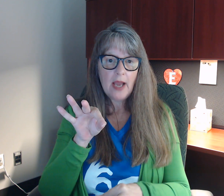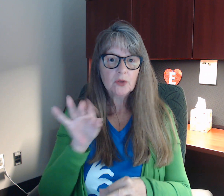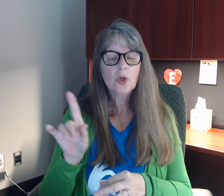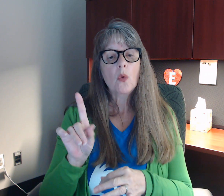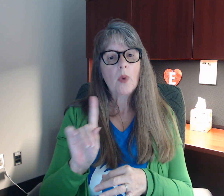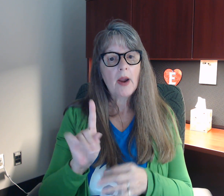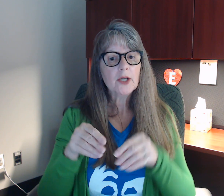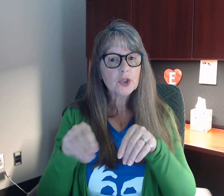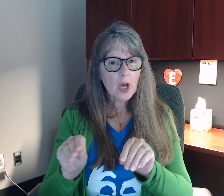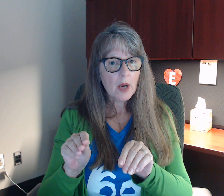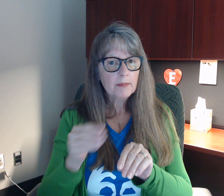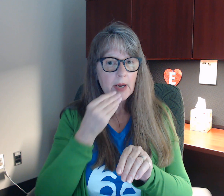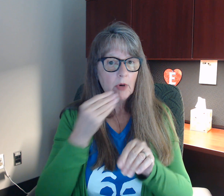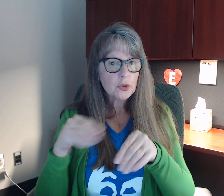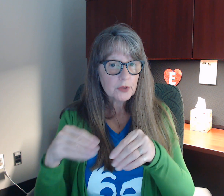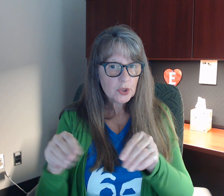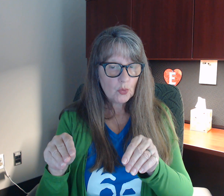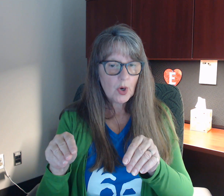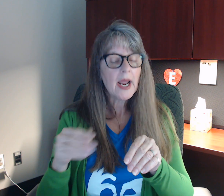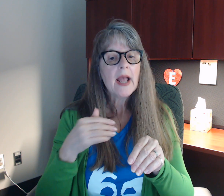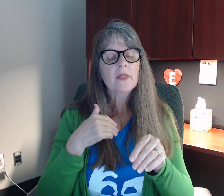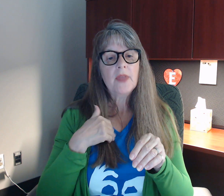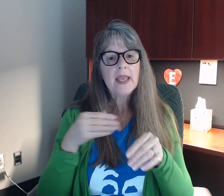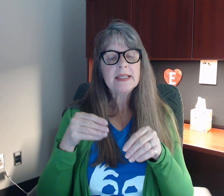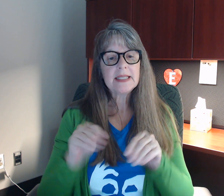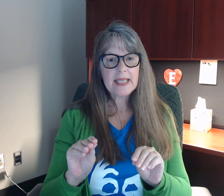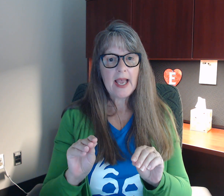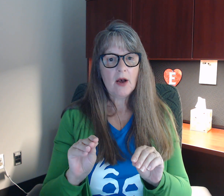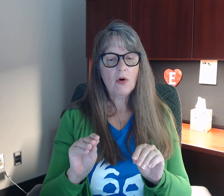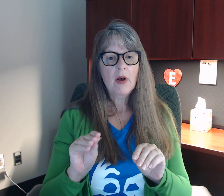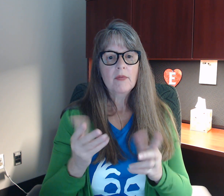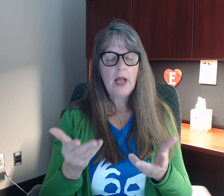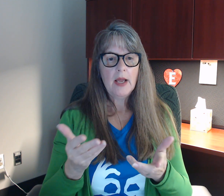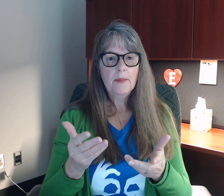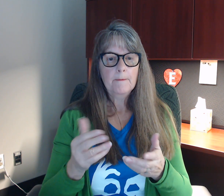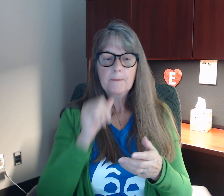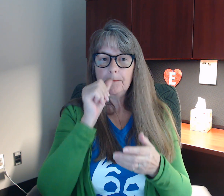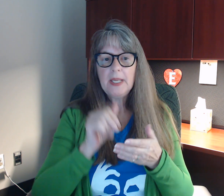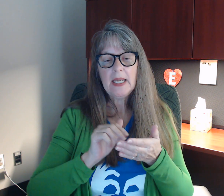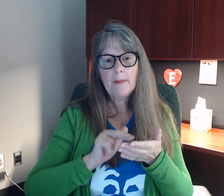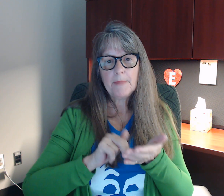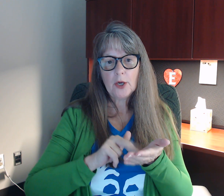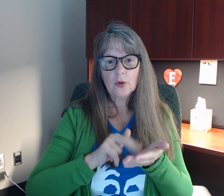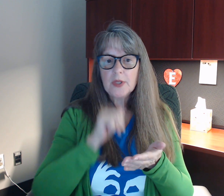found where I shop, my grocery store, they sell peanut butter that's not